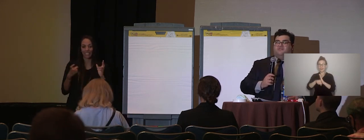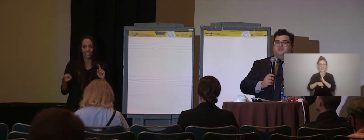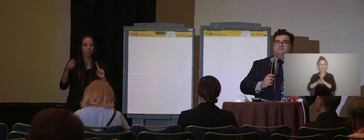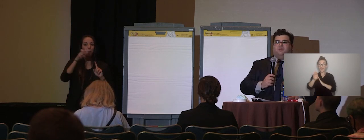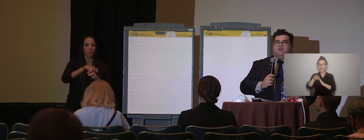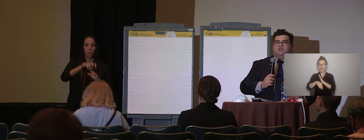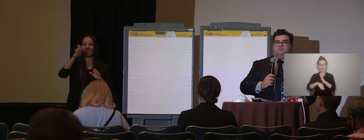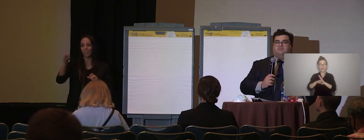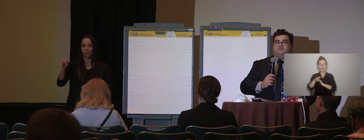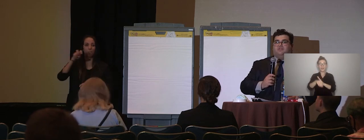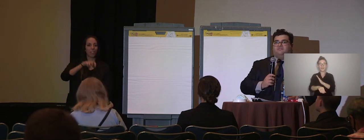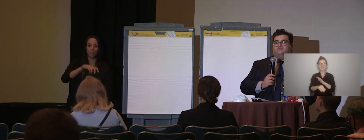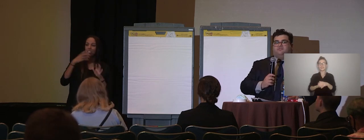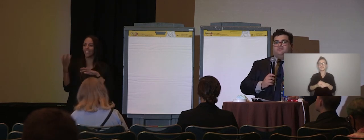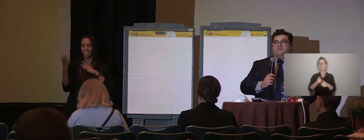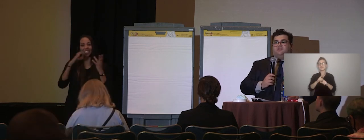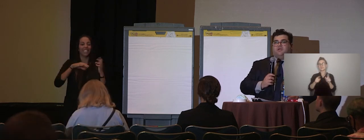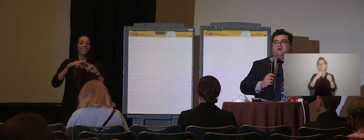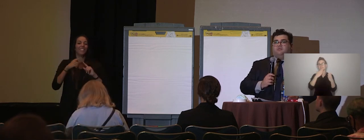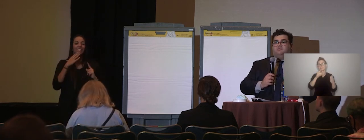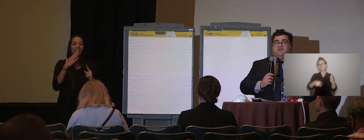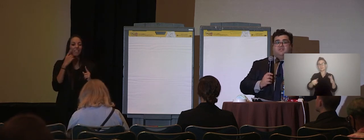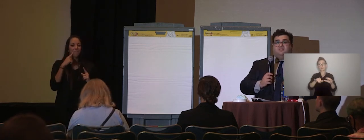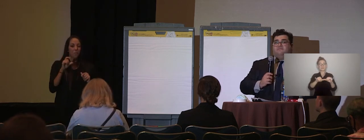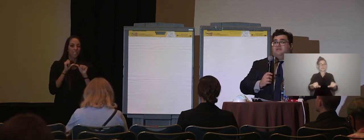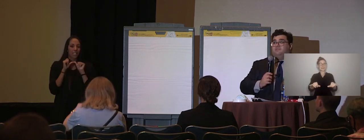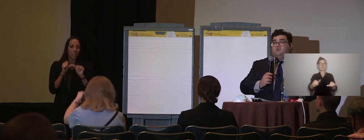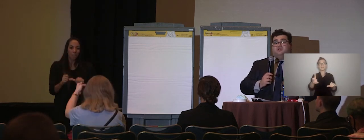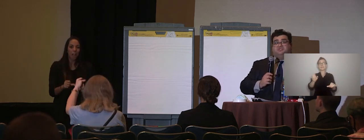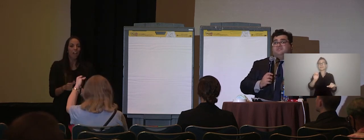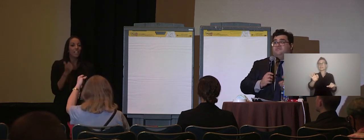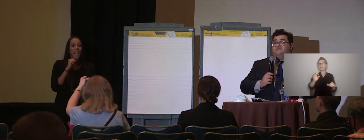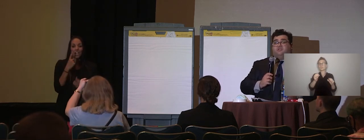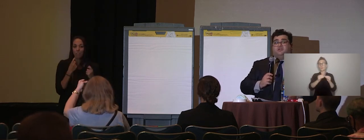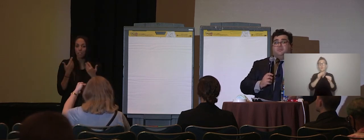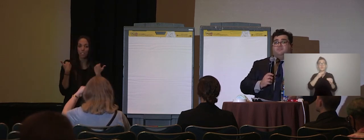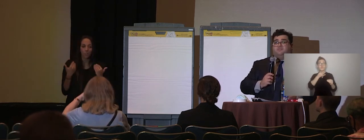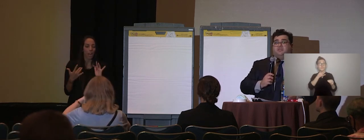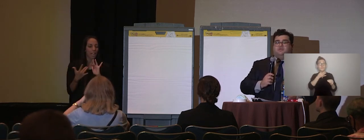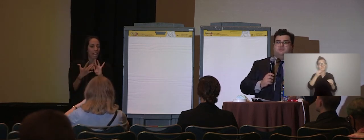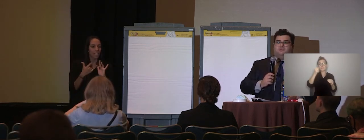jumpiness of it, but thank you for sticking around. And if you have any questions,